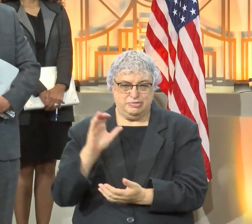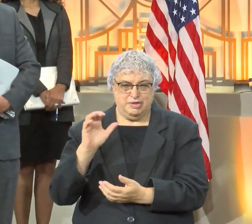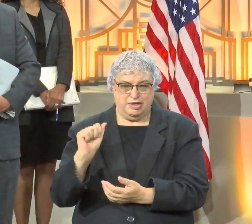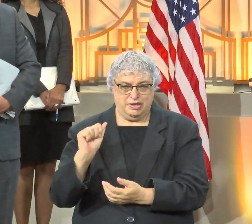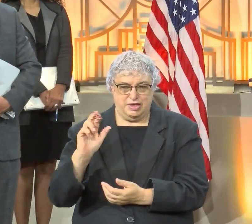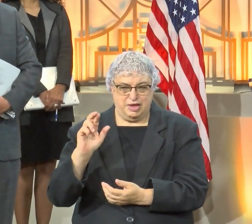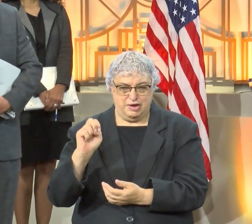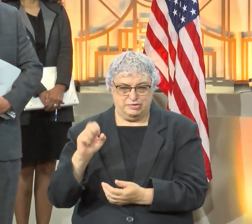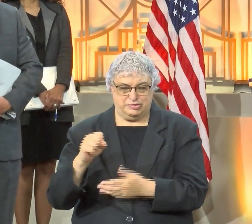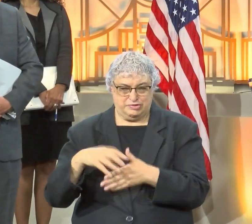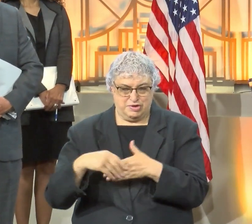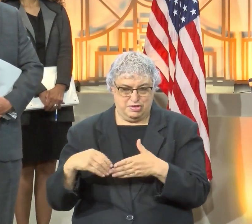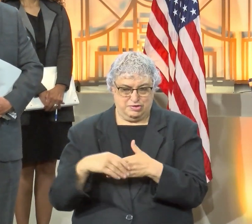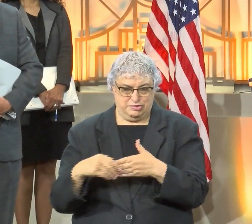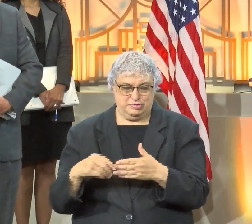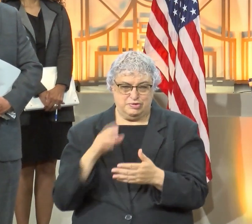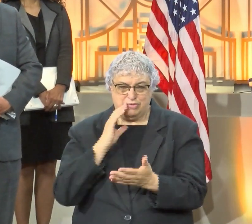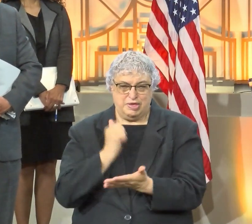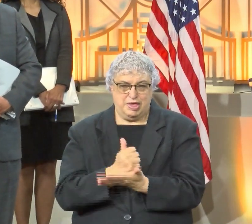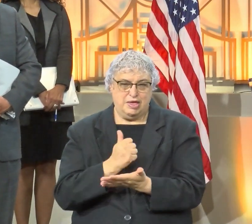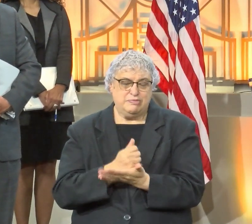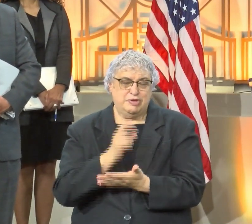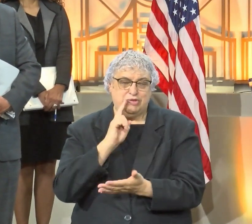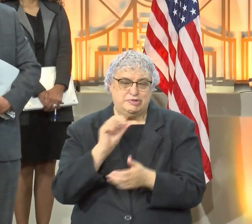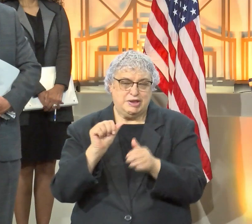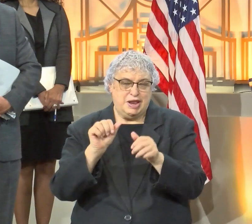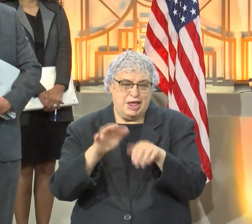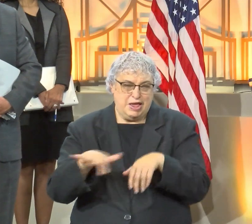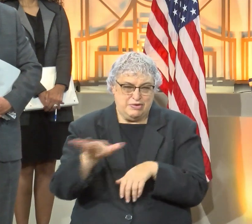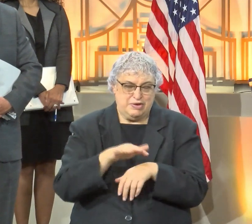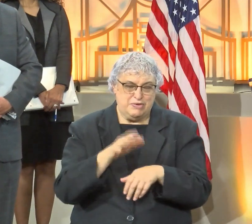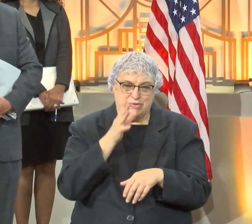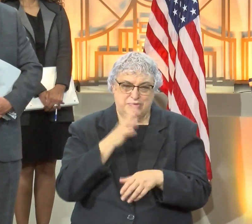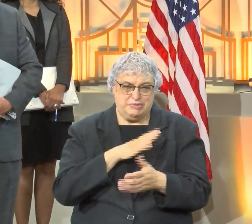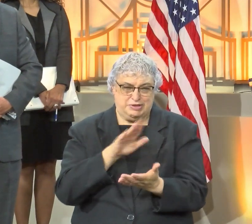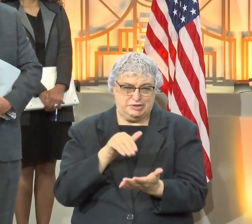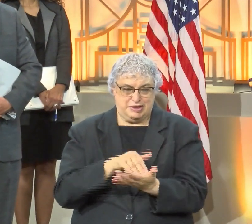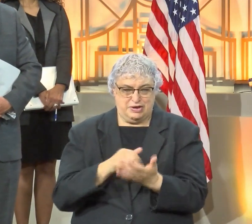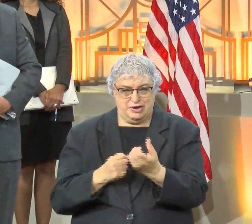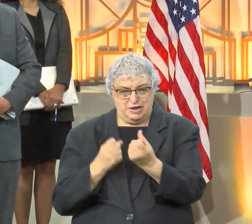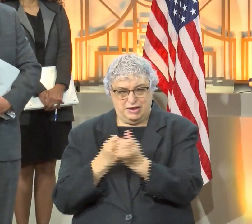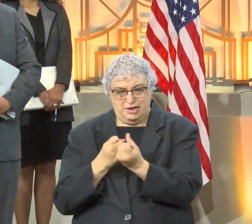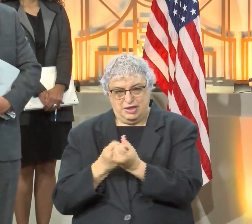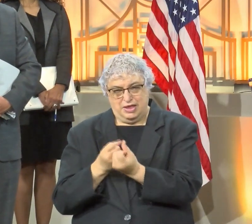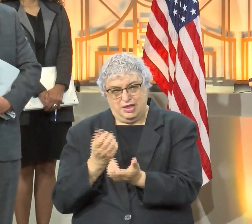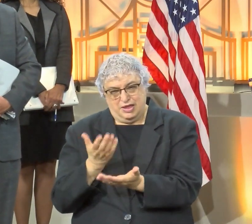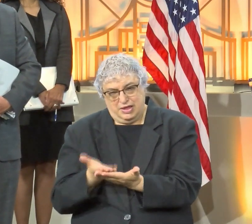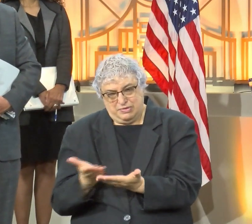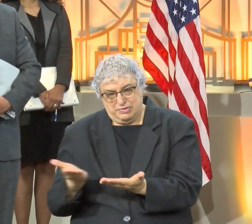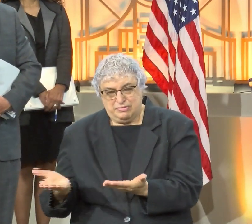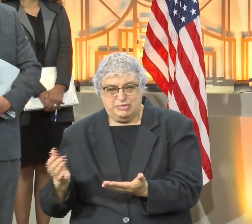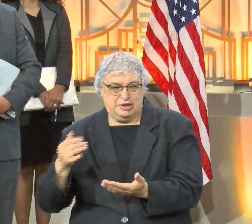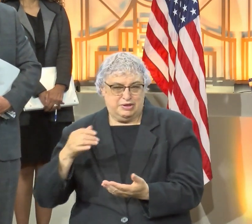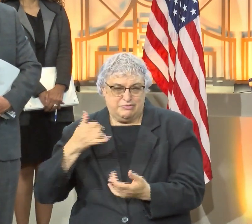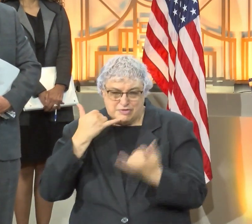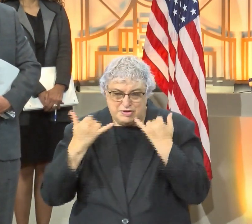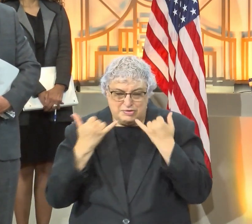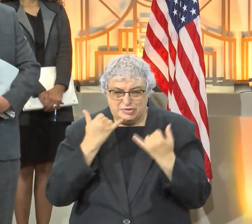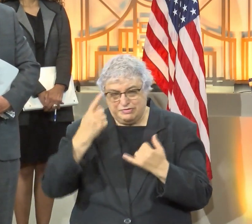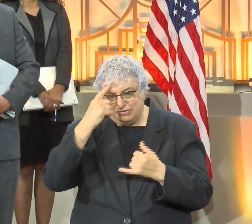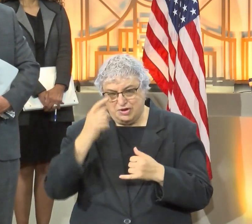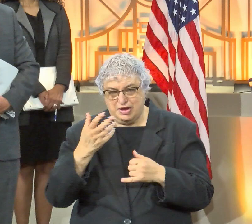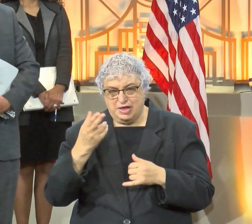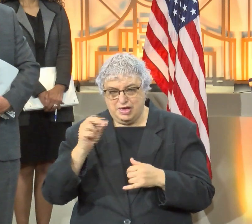will help the Houston Area Women's Center support the needed increase in advocates and equipment for the hotline.